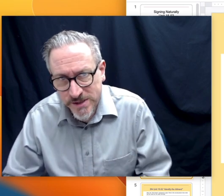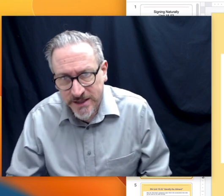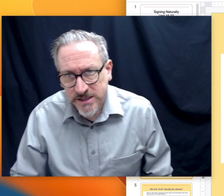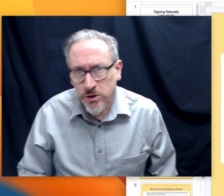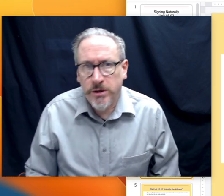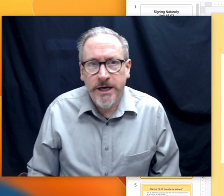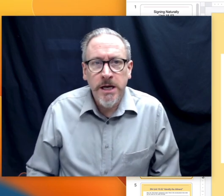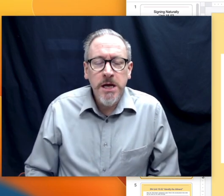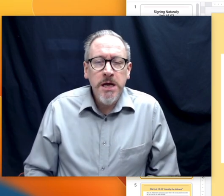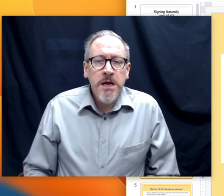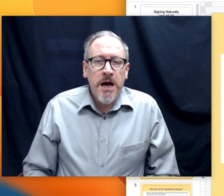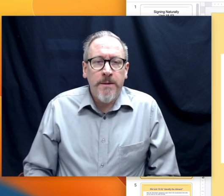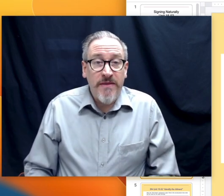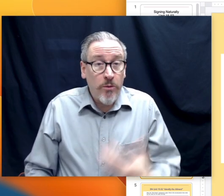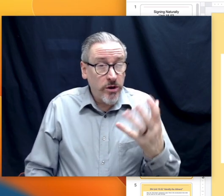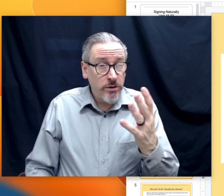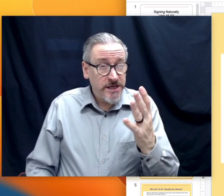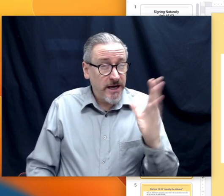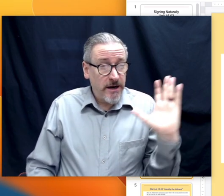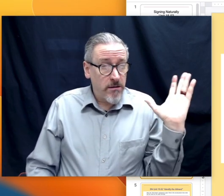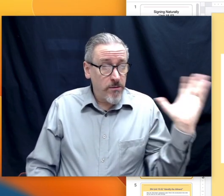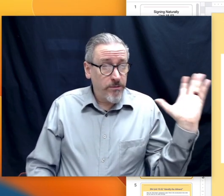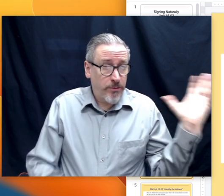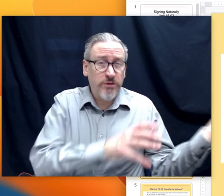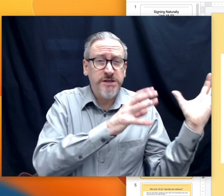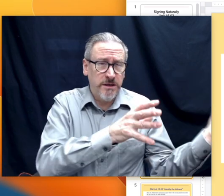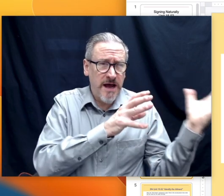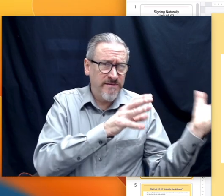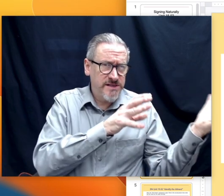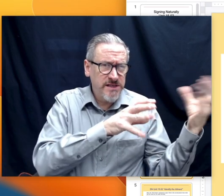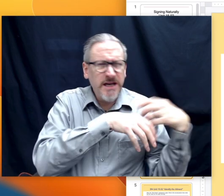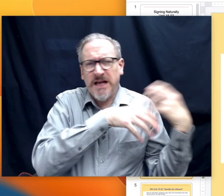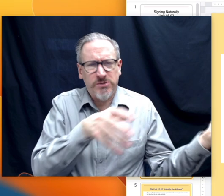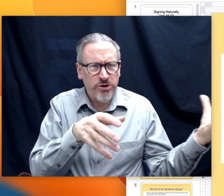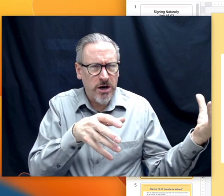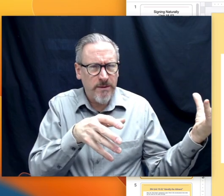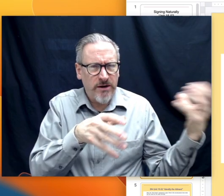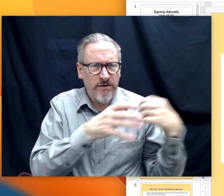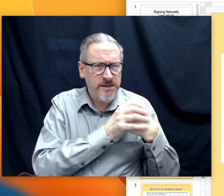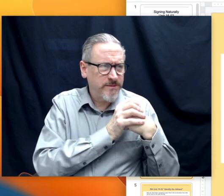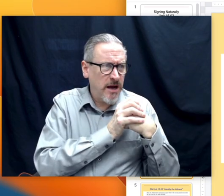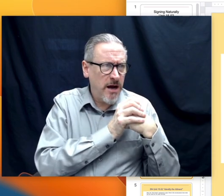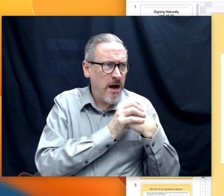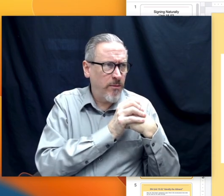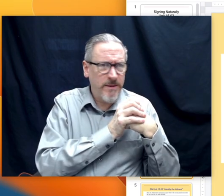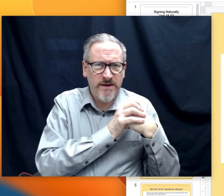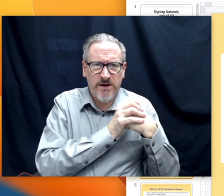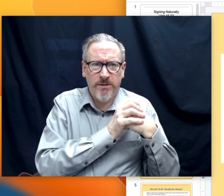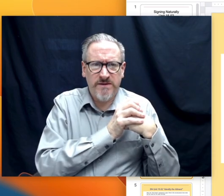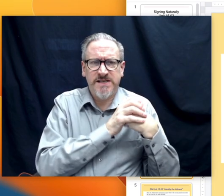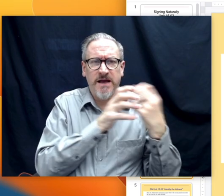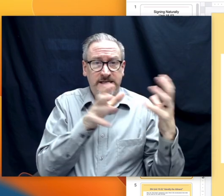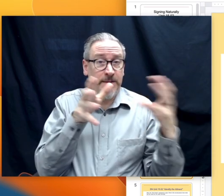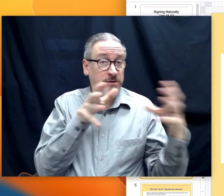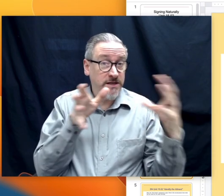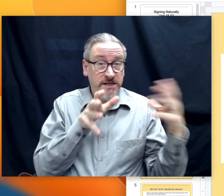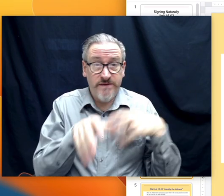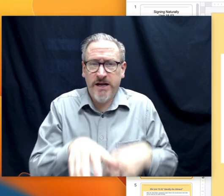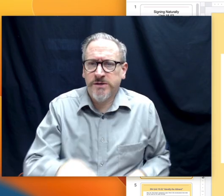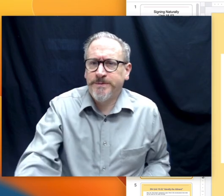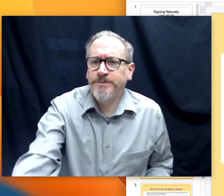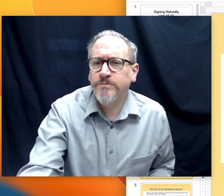through using this story. And then we'll use it in our own personal lives. In class, we'll talk about things. I'll probably give a couple of